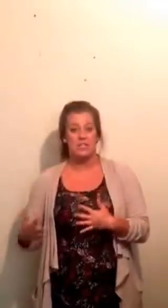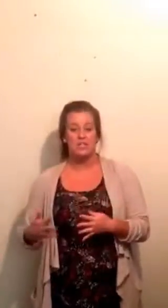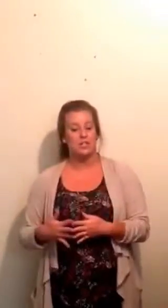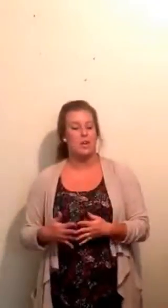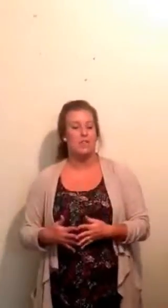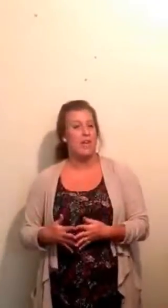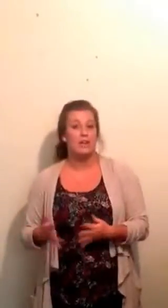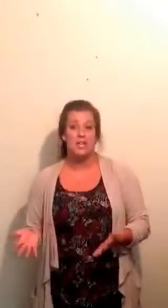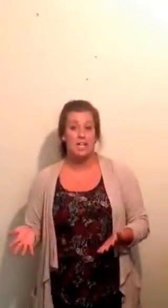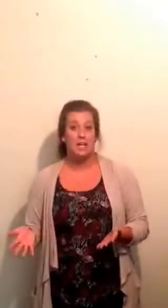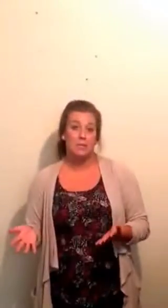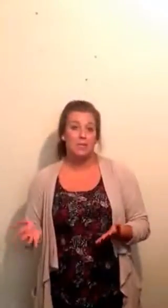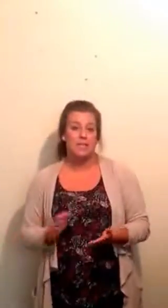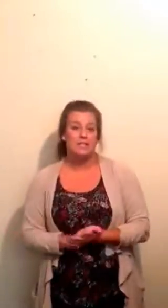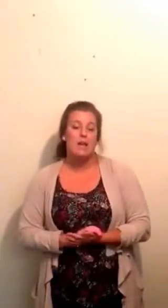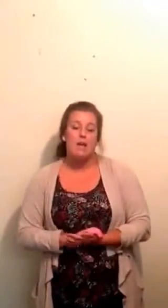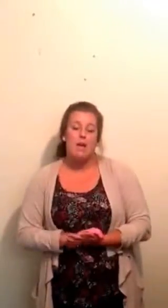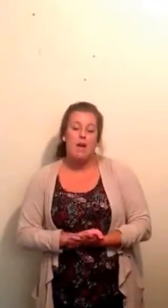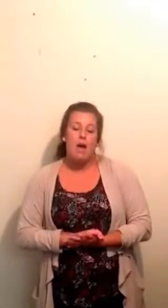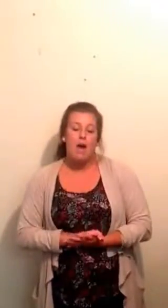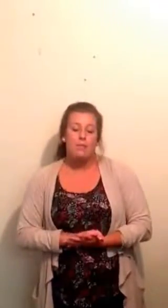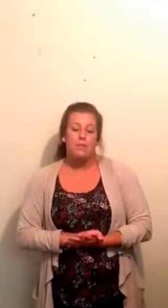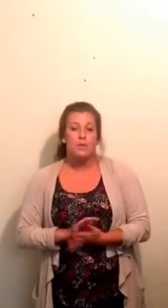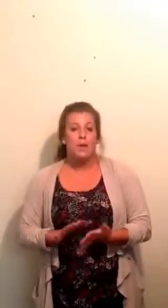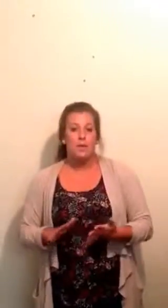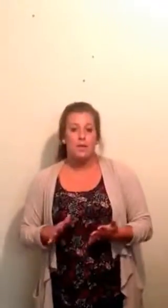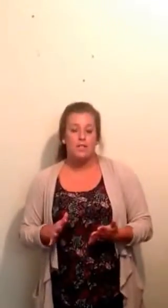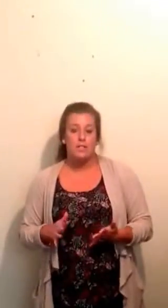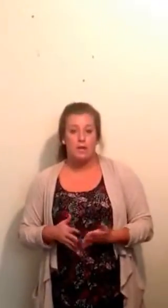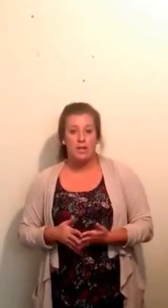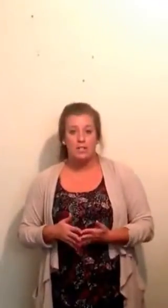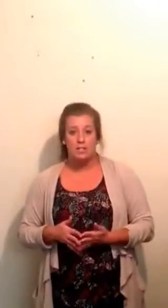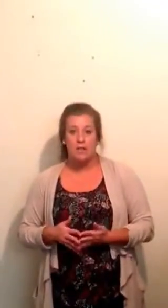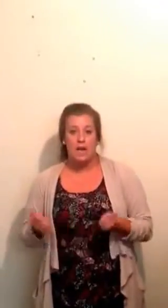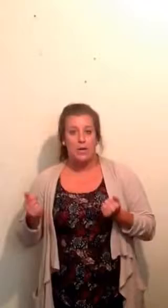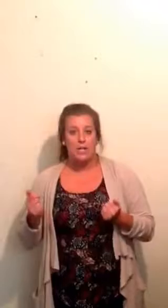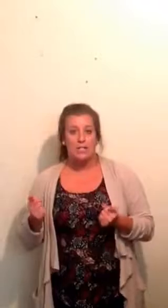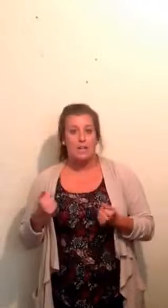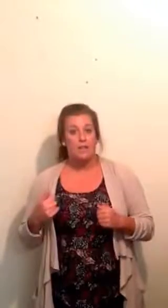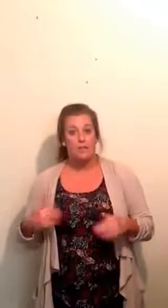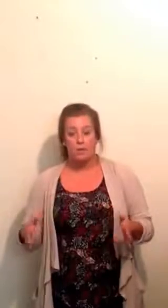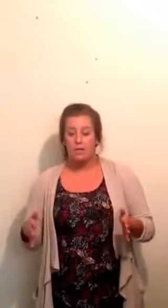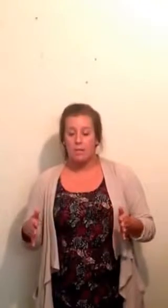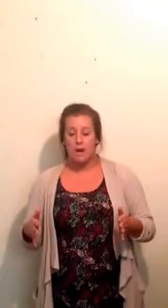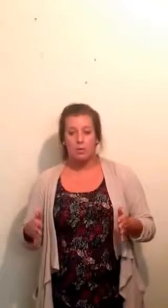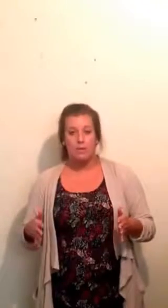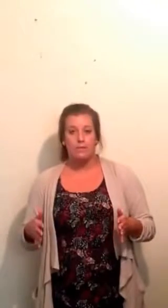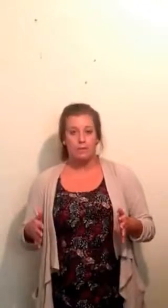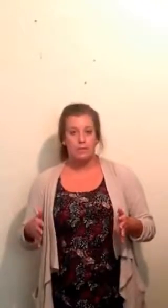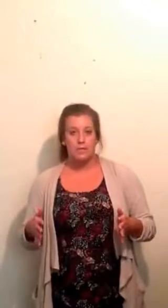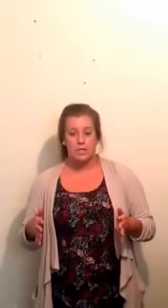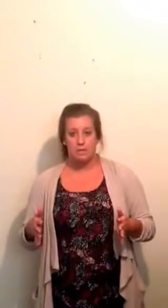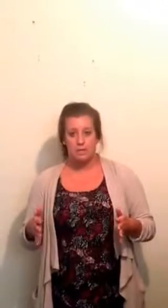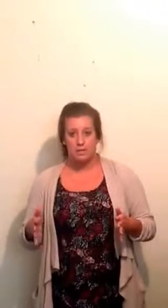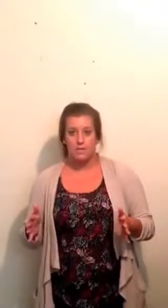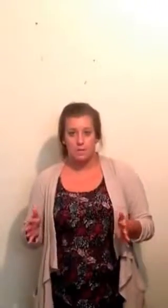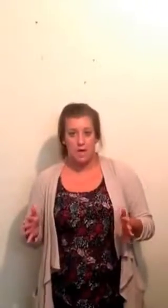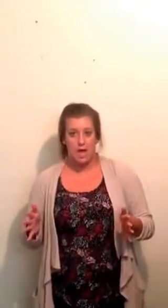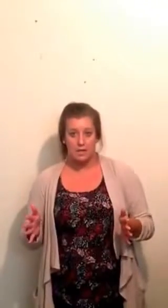procedures and all of that are in place. So what I want you guys to go ahead and do now is I've uploaded the PowerPoint for you so you're able to view it on your